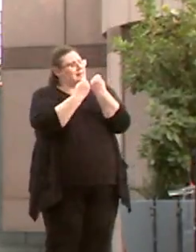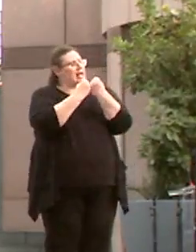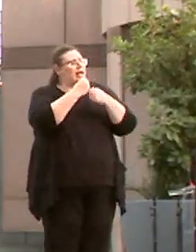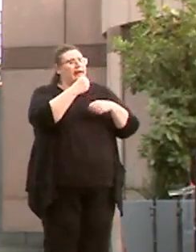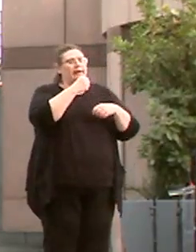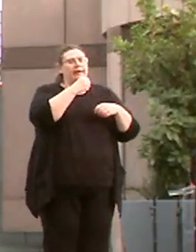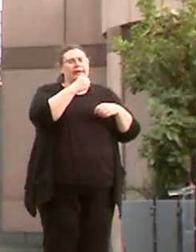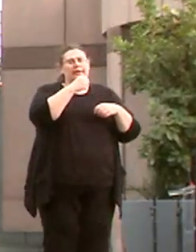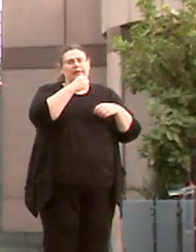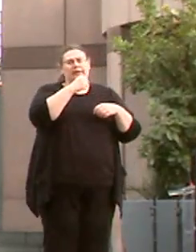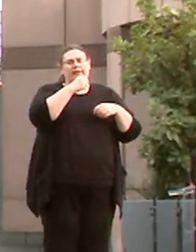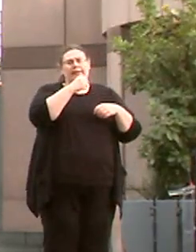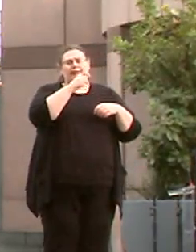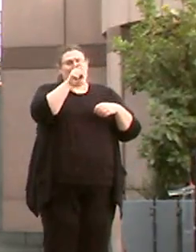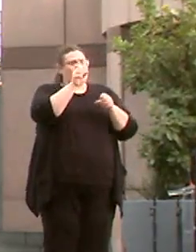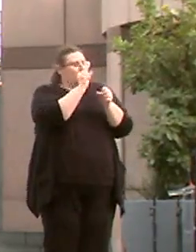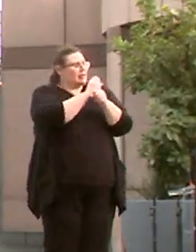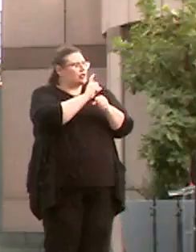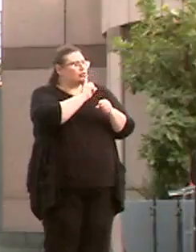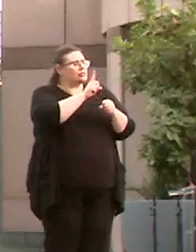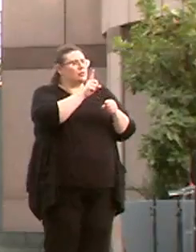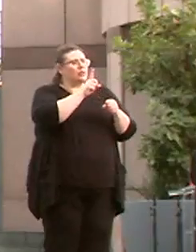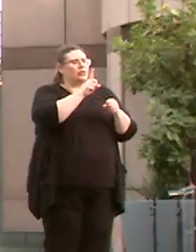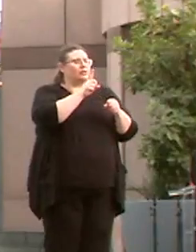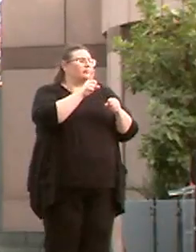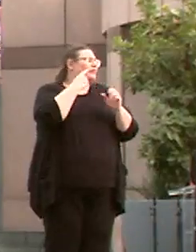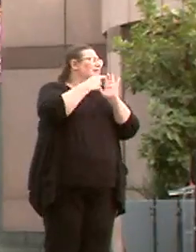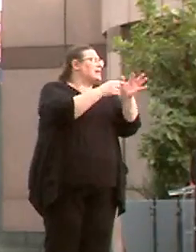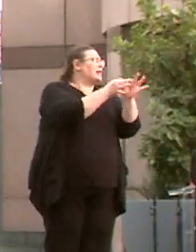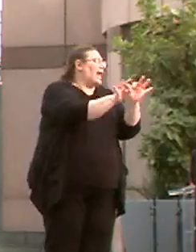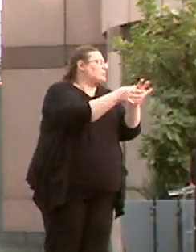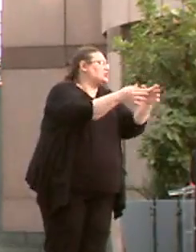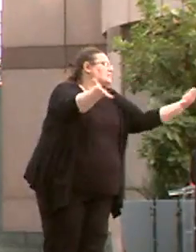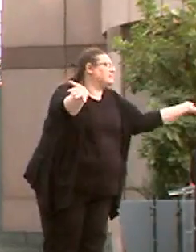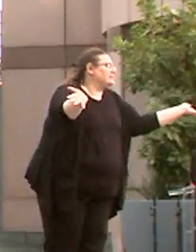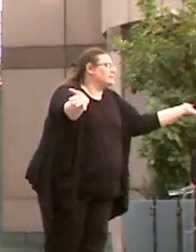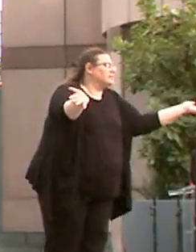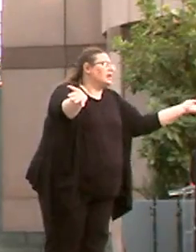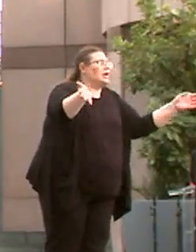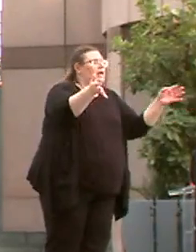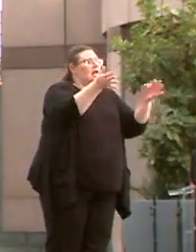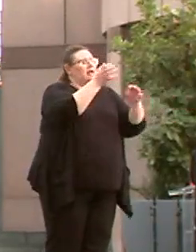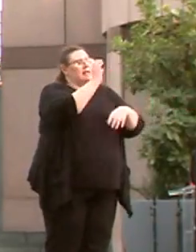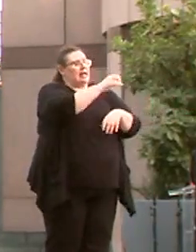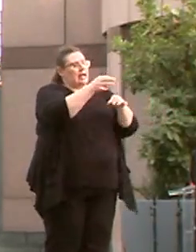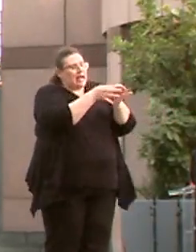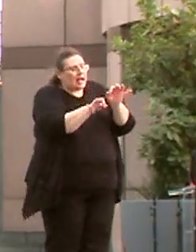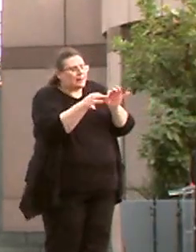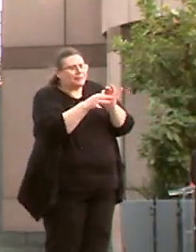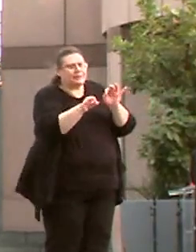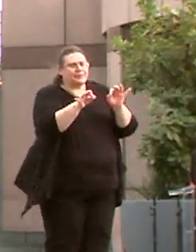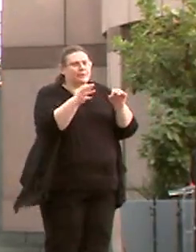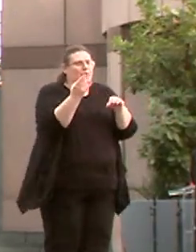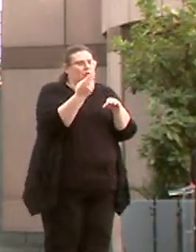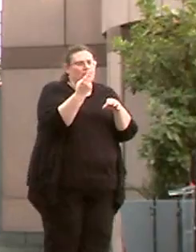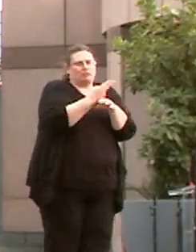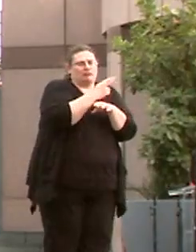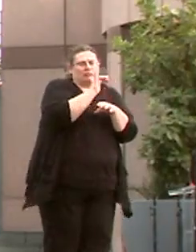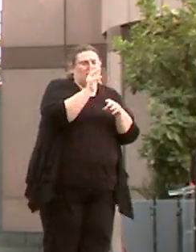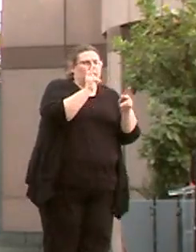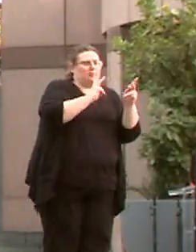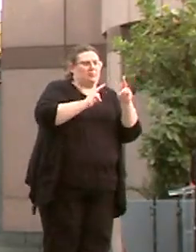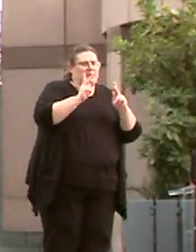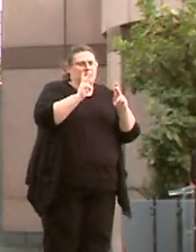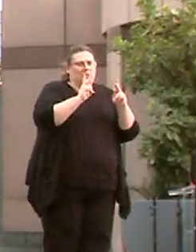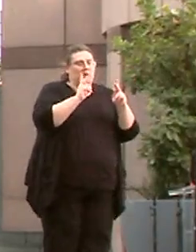to make sure that, for instance, captions are being used by people, but